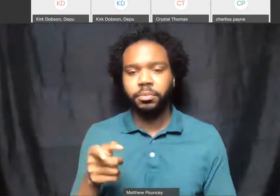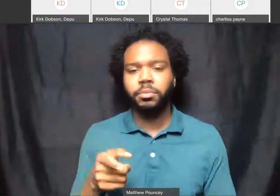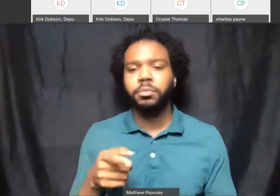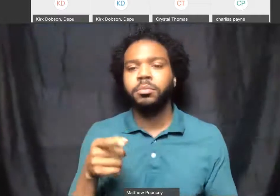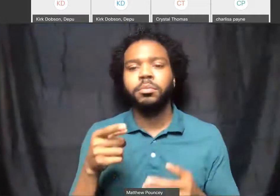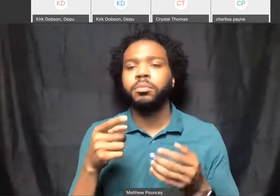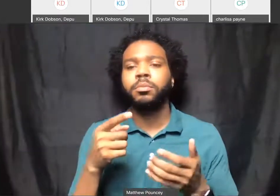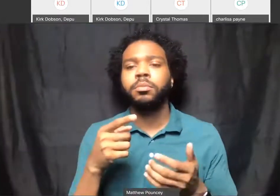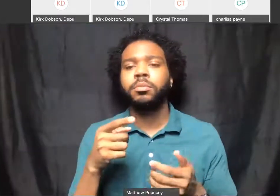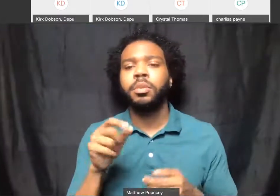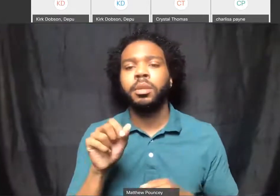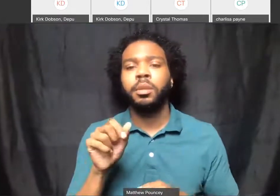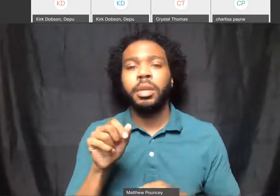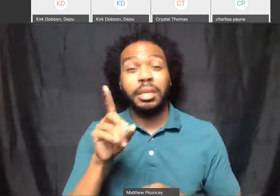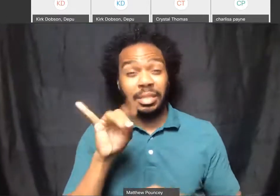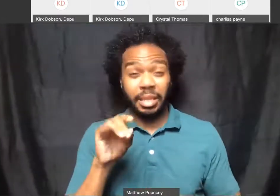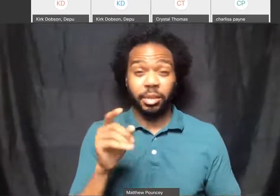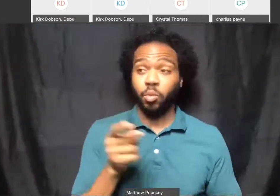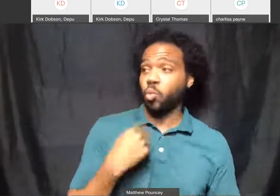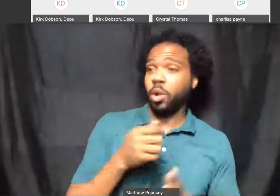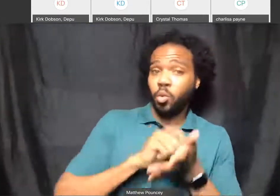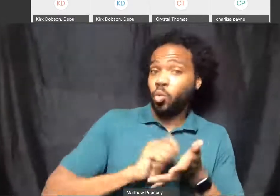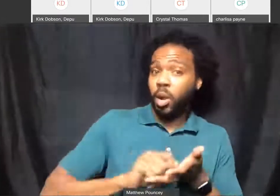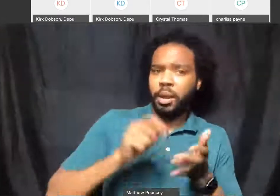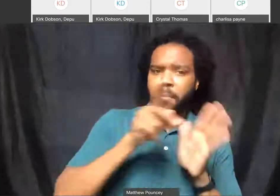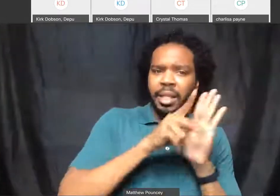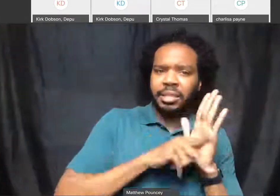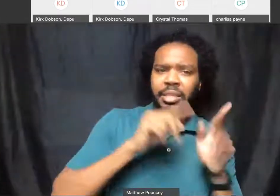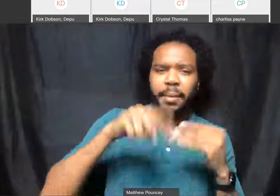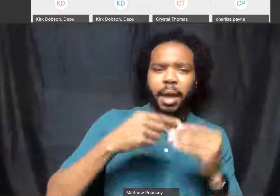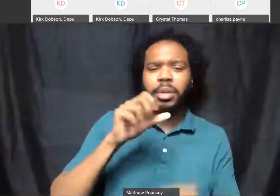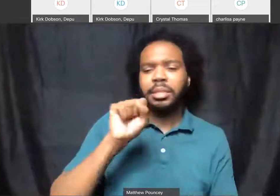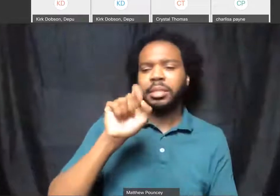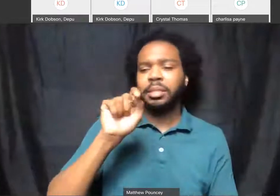we write any policy regarding stimulus checks? Well, no, because it's handled